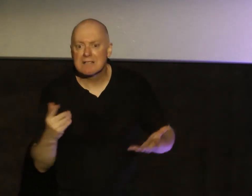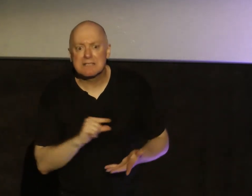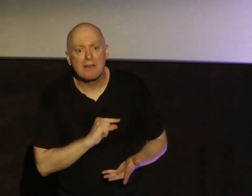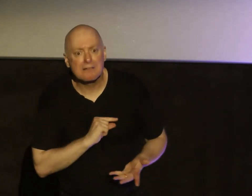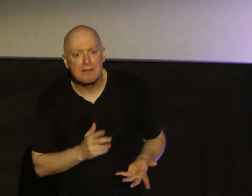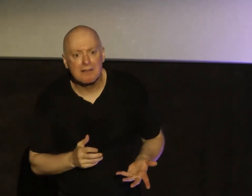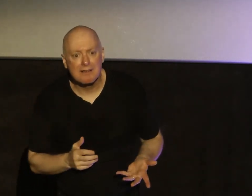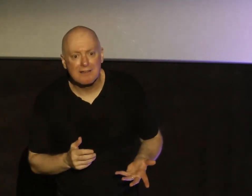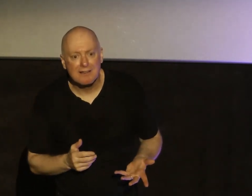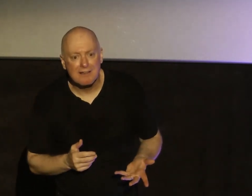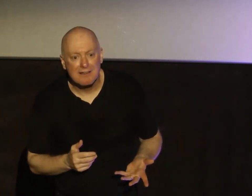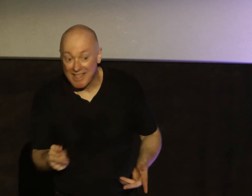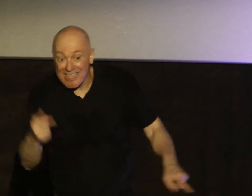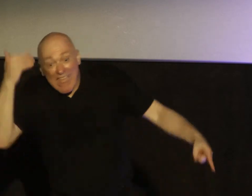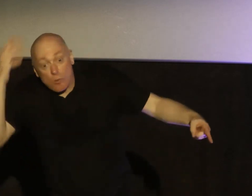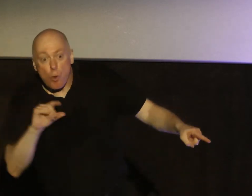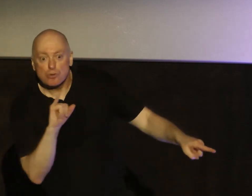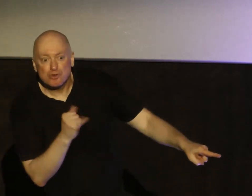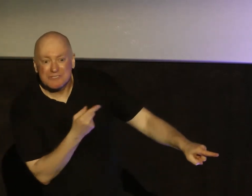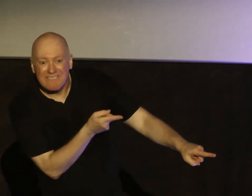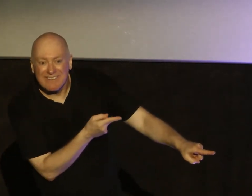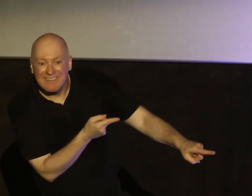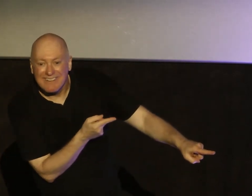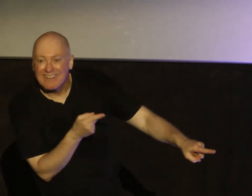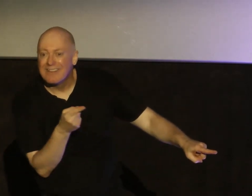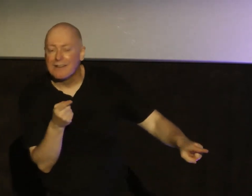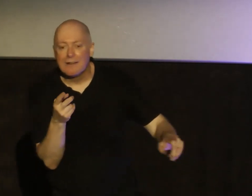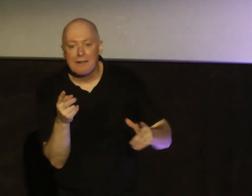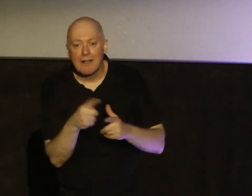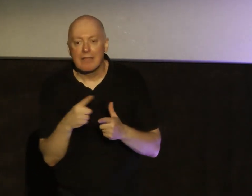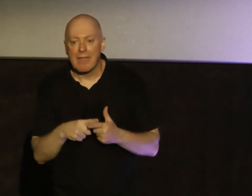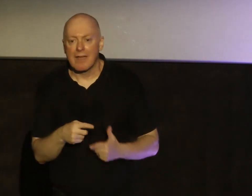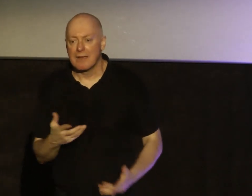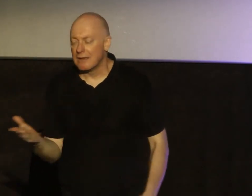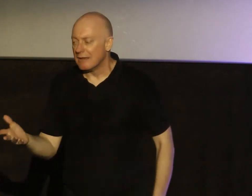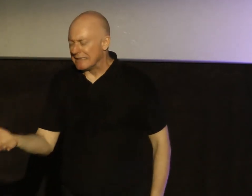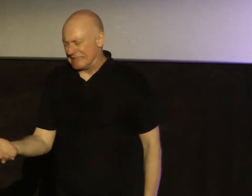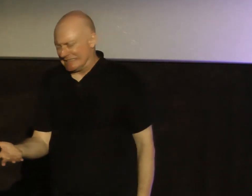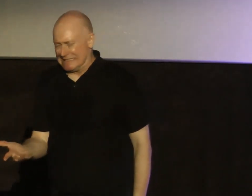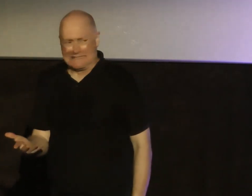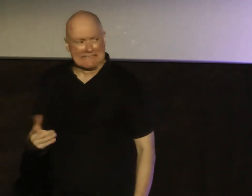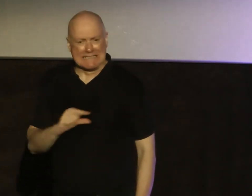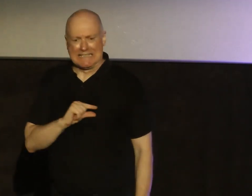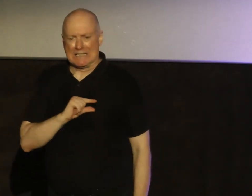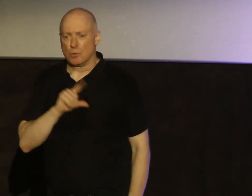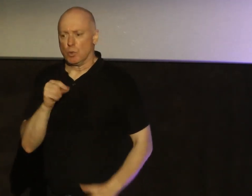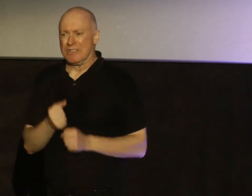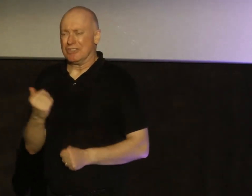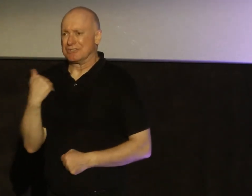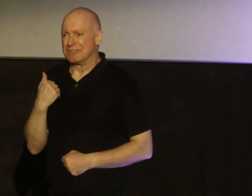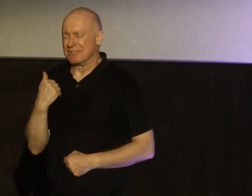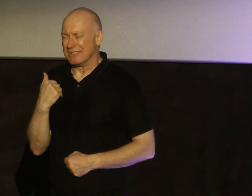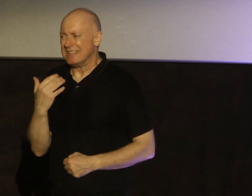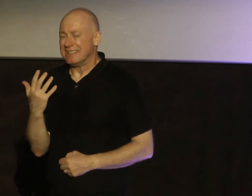that they don't know this is Joseph. But all of a sudden, the guilt of what they did to Joseph 20 years ago comes to the surface. Notice what they